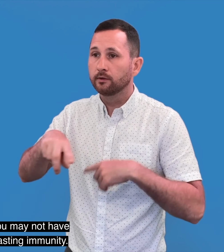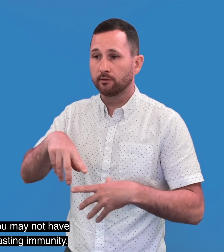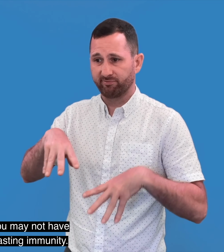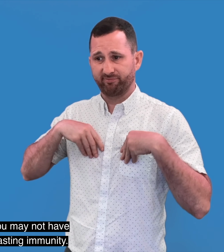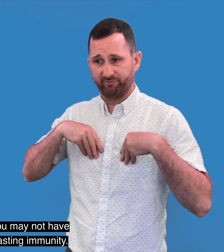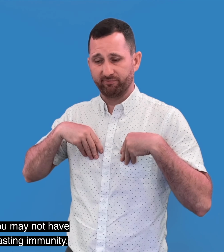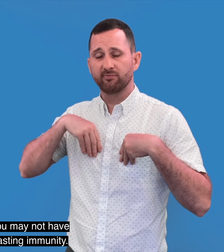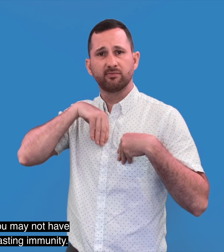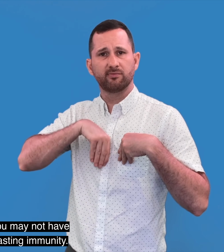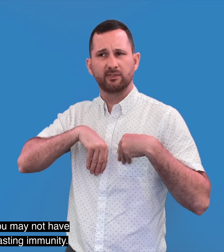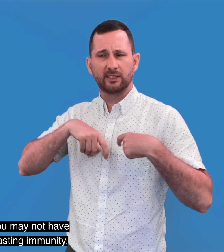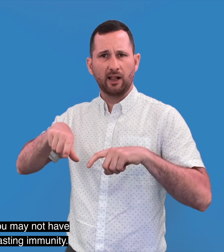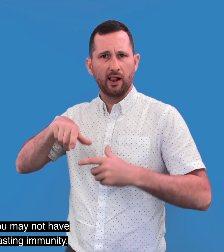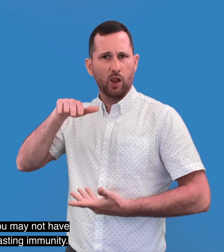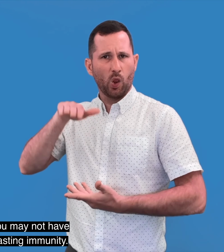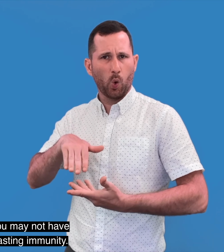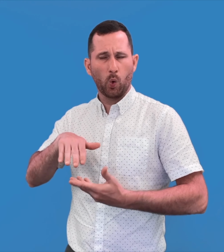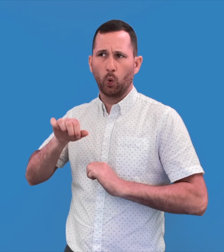have long-lasting immunity.